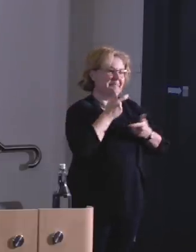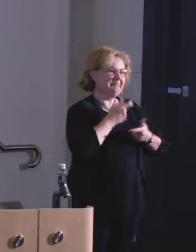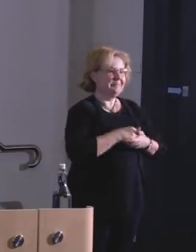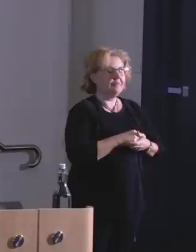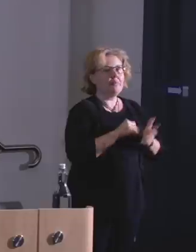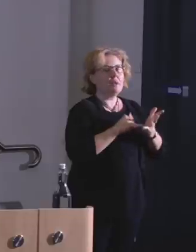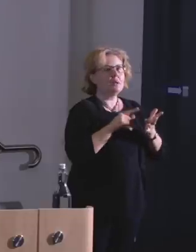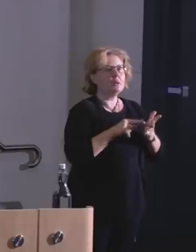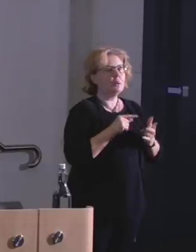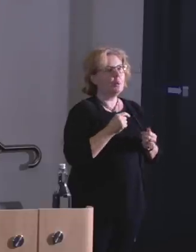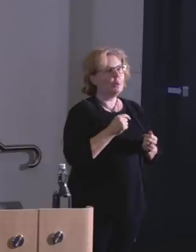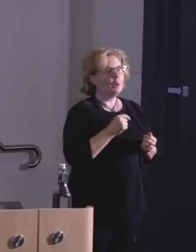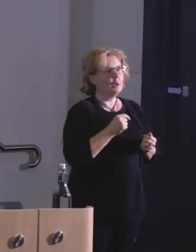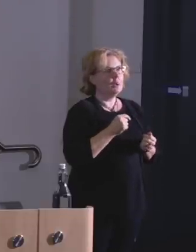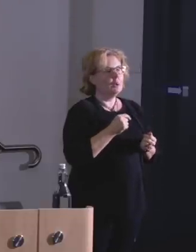So